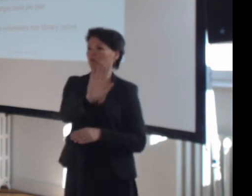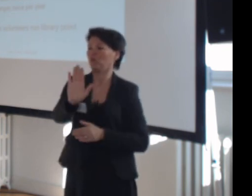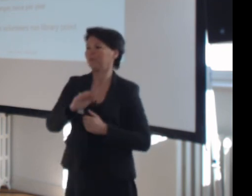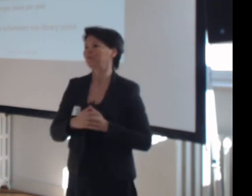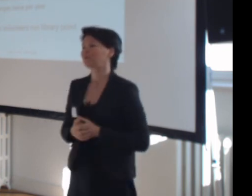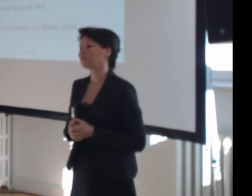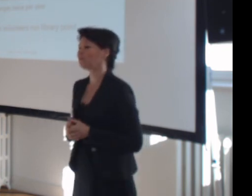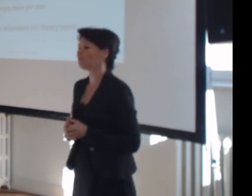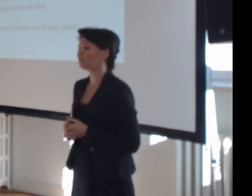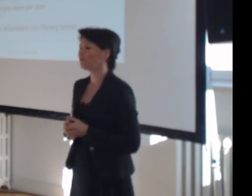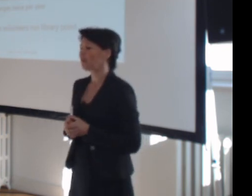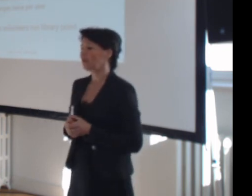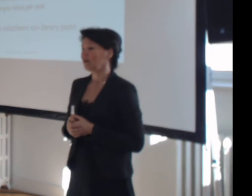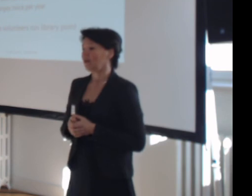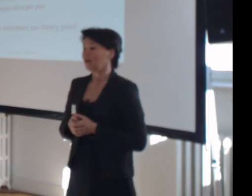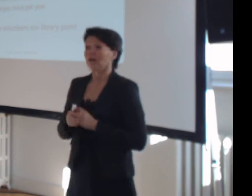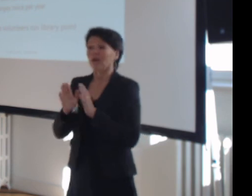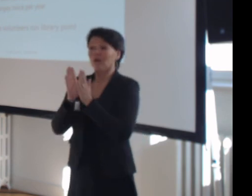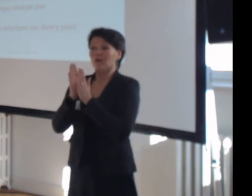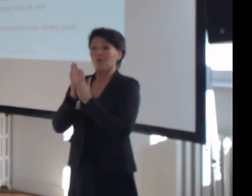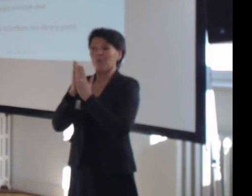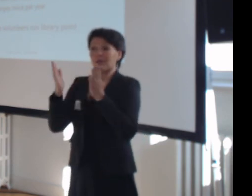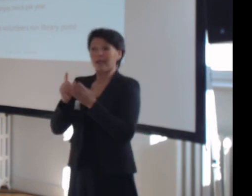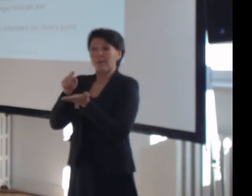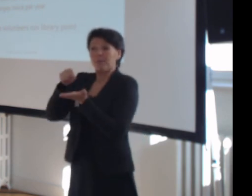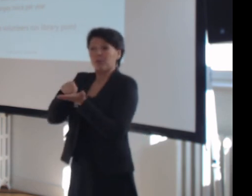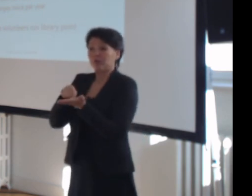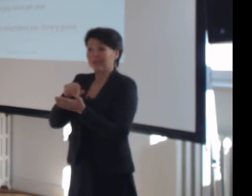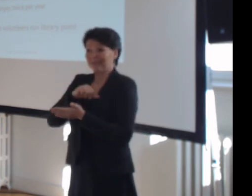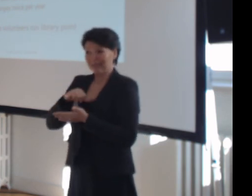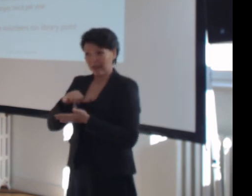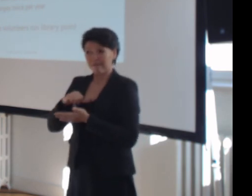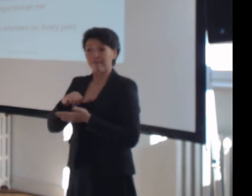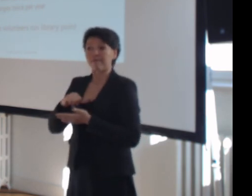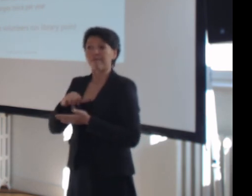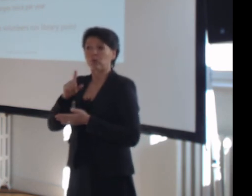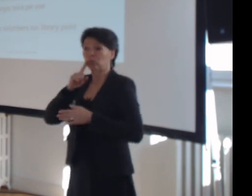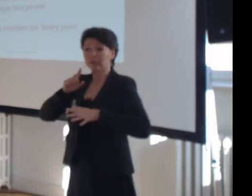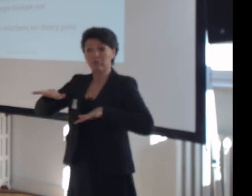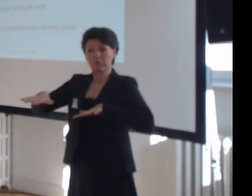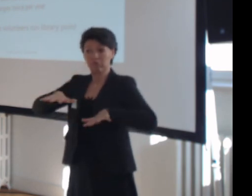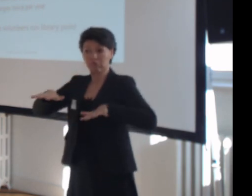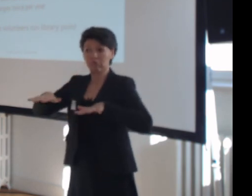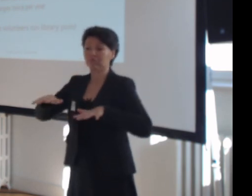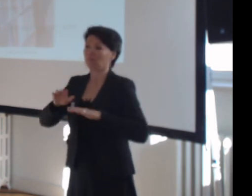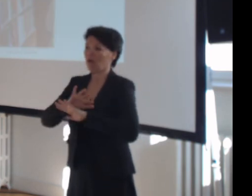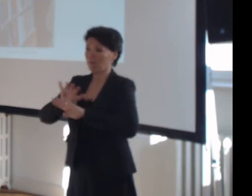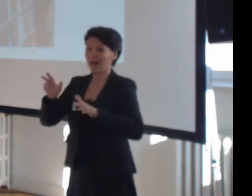the library point itself is run entirely by local Red Cross volunteers.